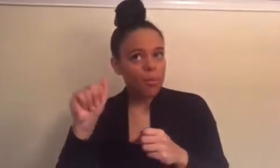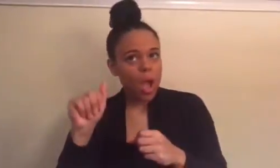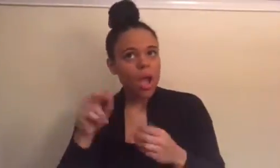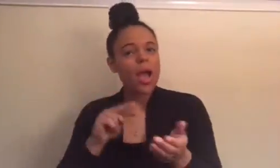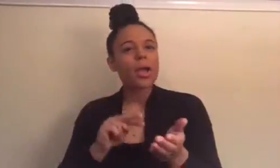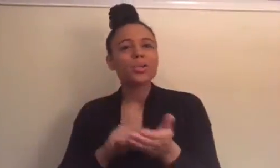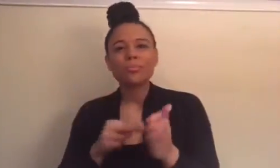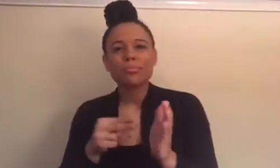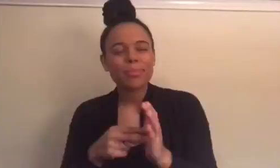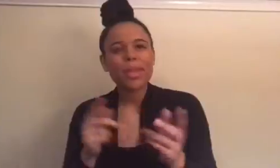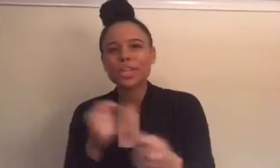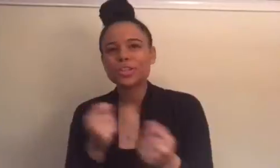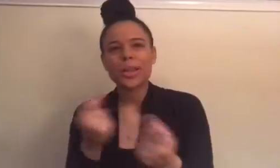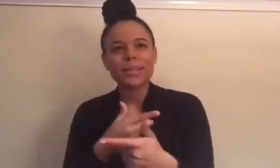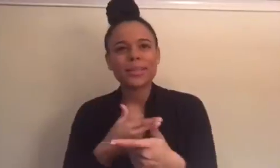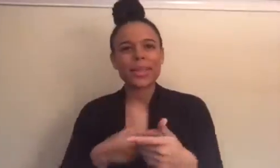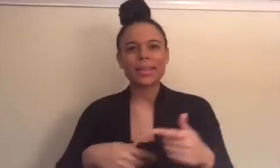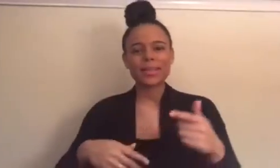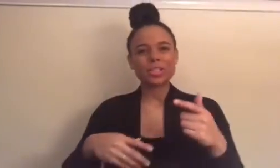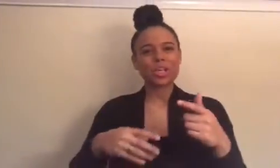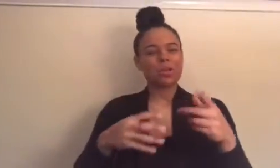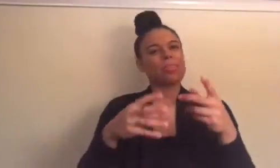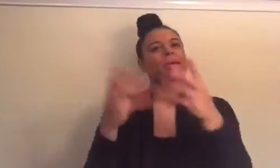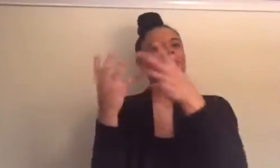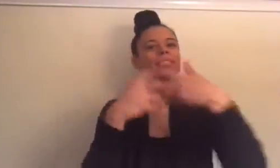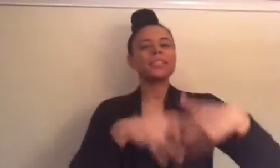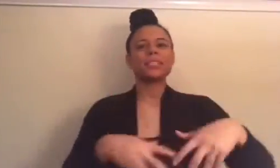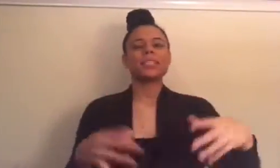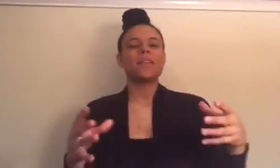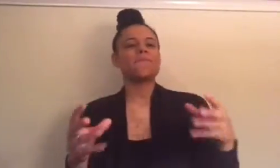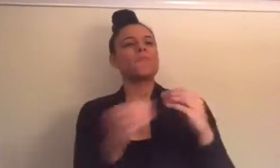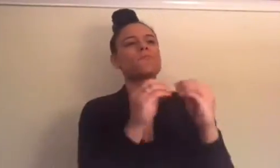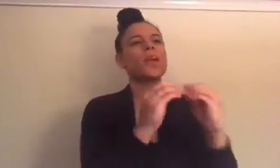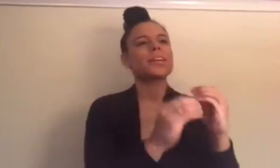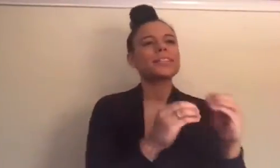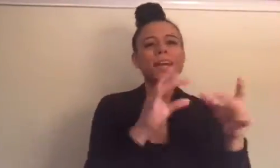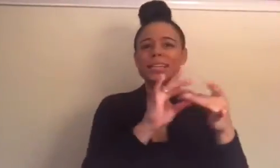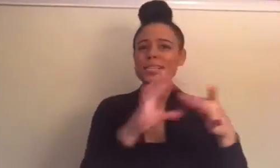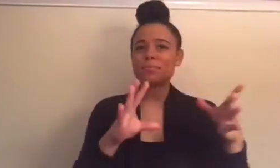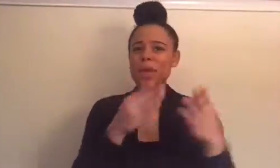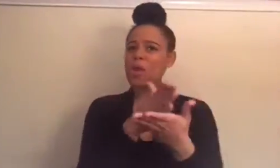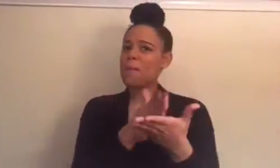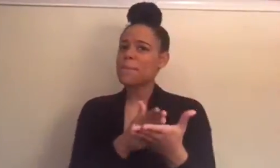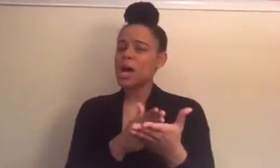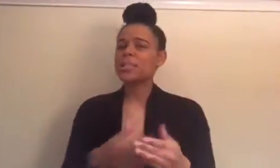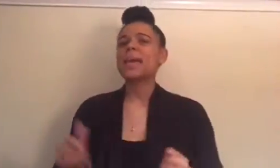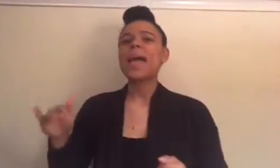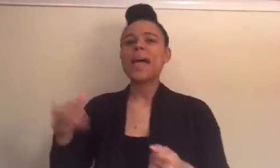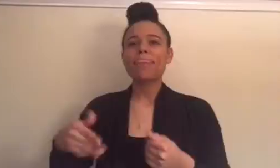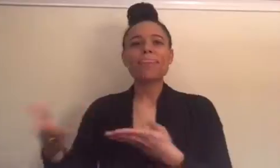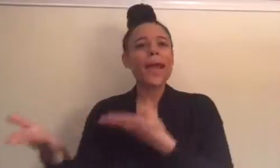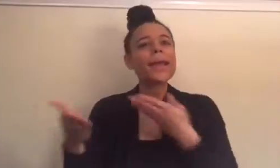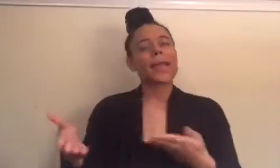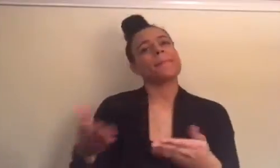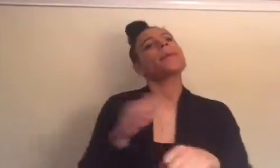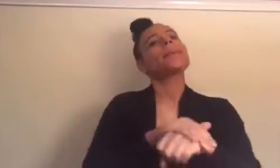to the system for reconciling disparate parts. Algebra finally came into English as